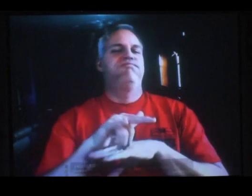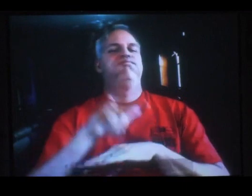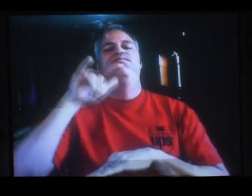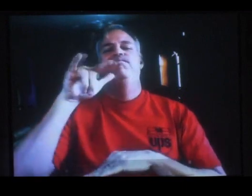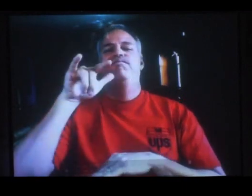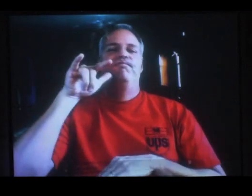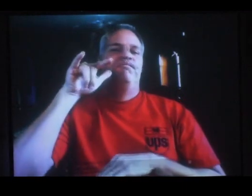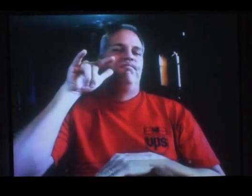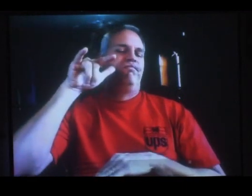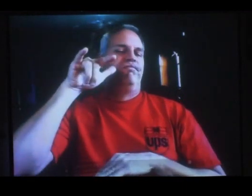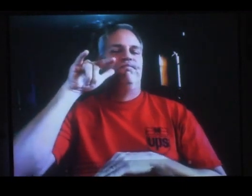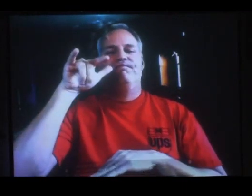San Francisco.